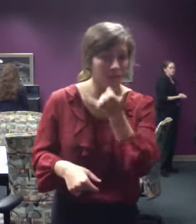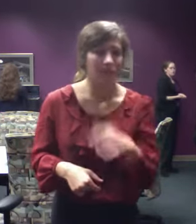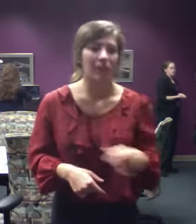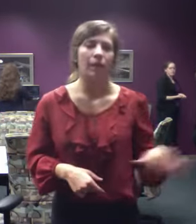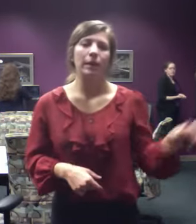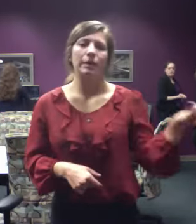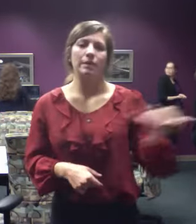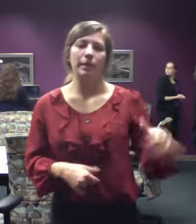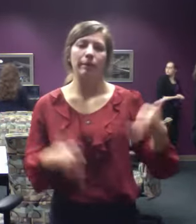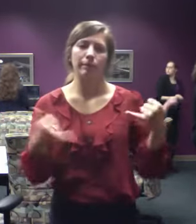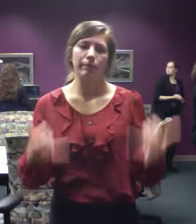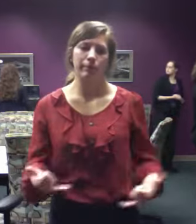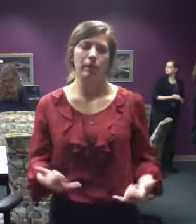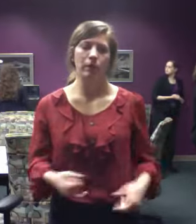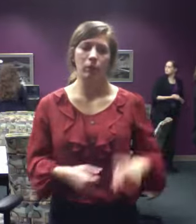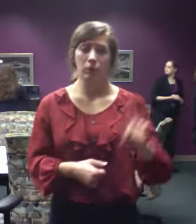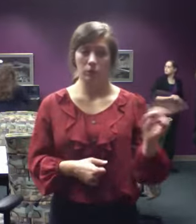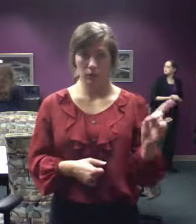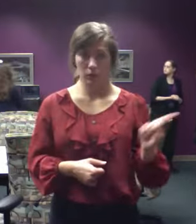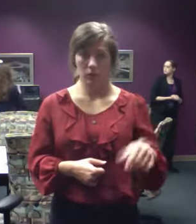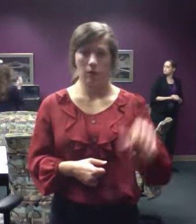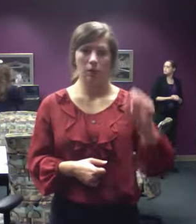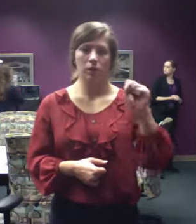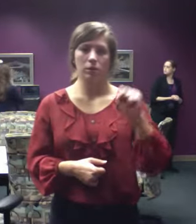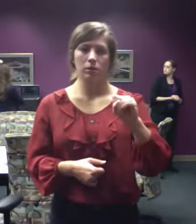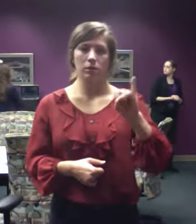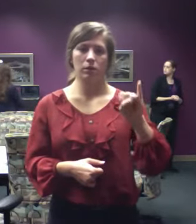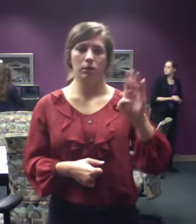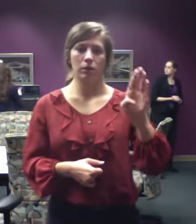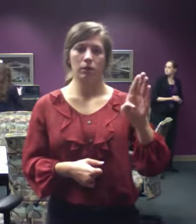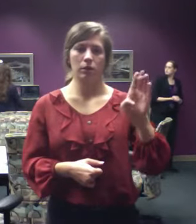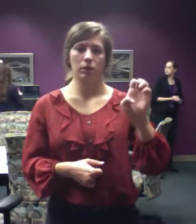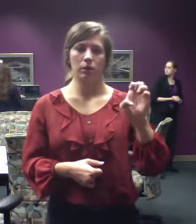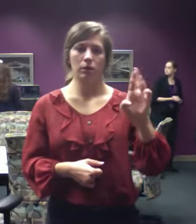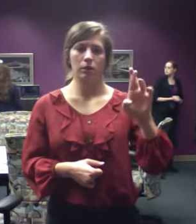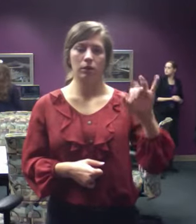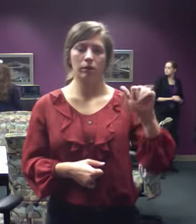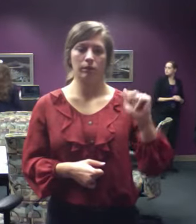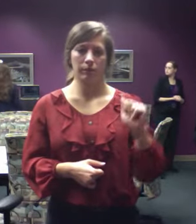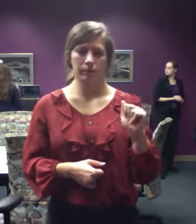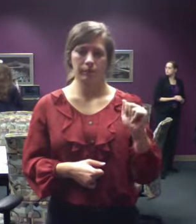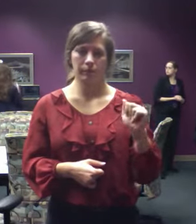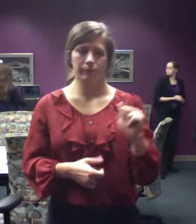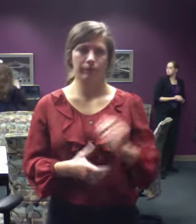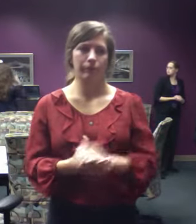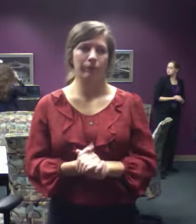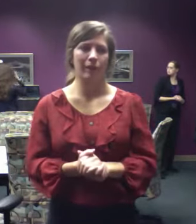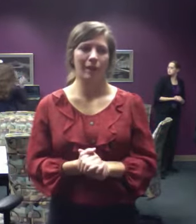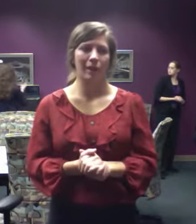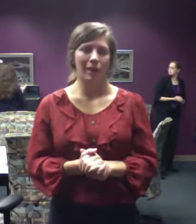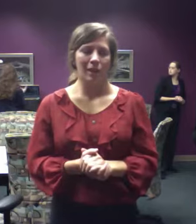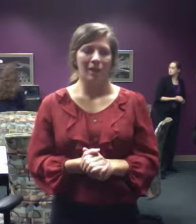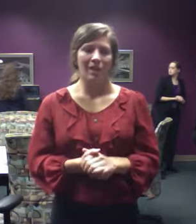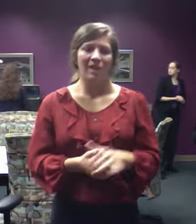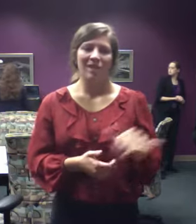Oh, no, it's not. Unfortunately, it's a part of European history that you can find over and over again. And you can look at different racial stocks within